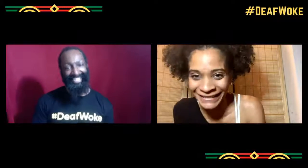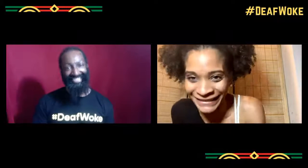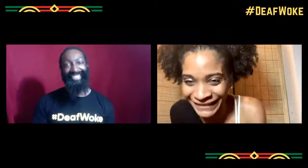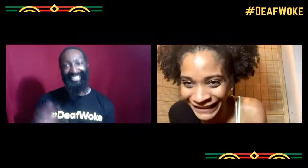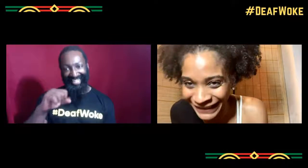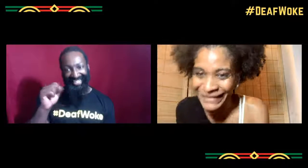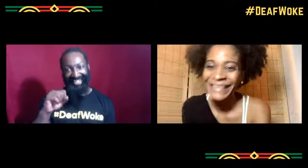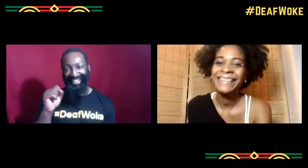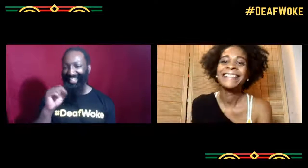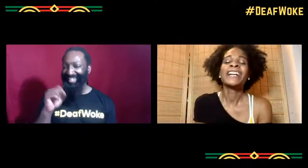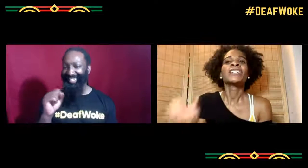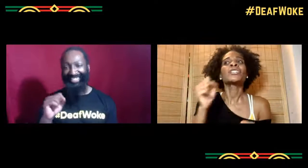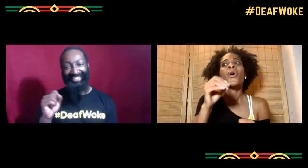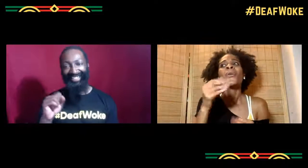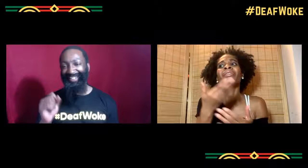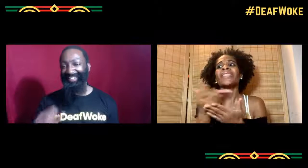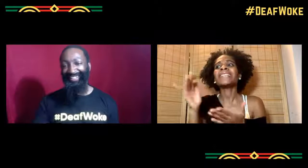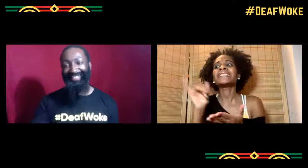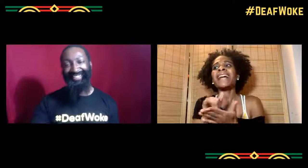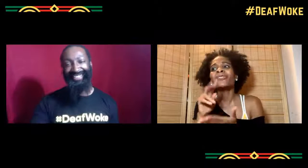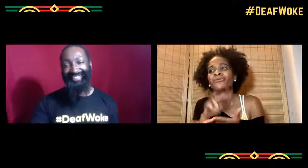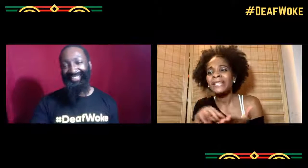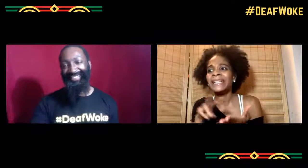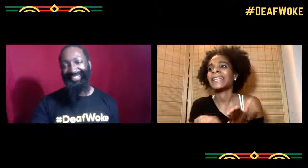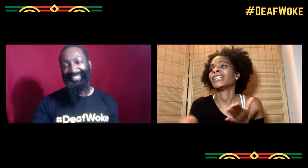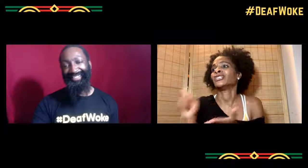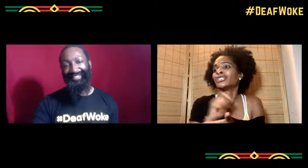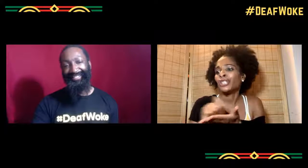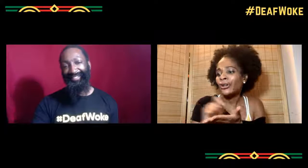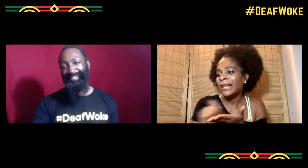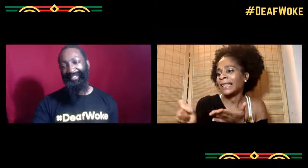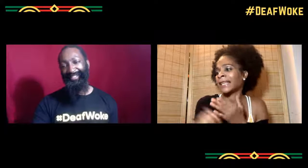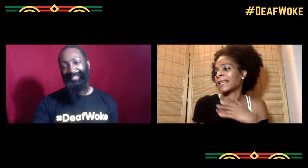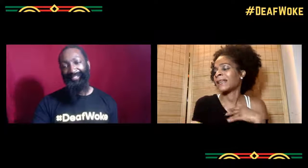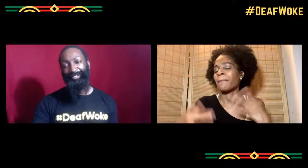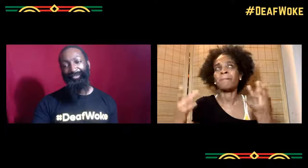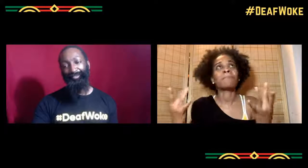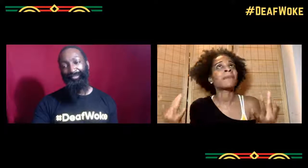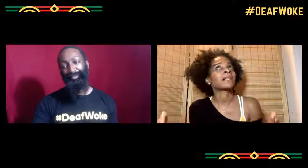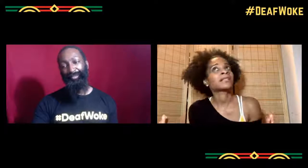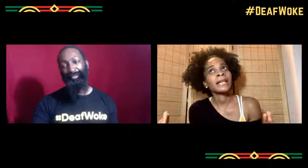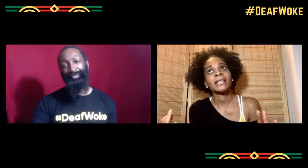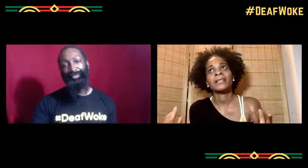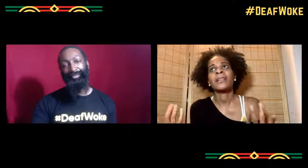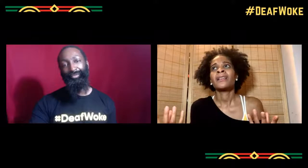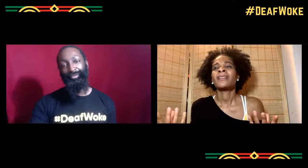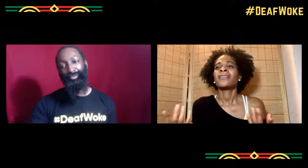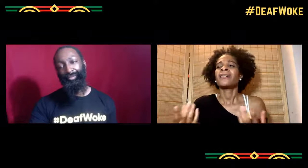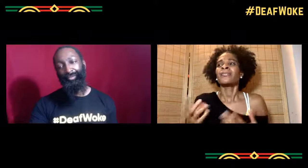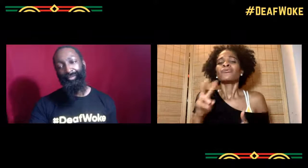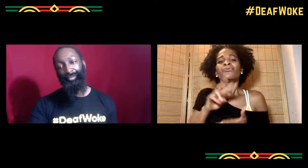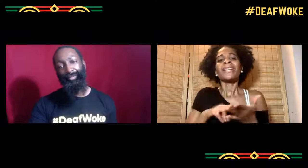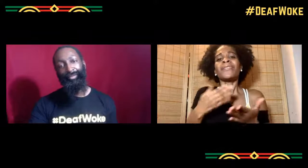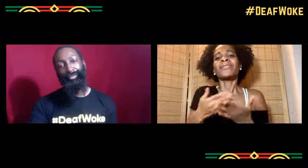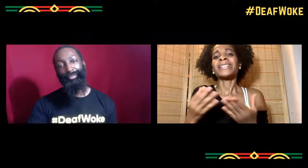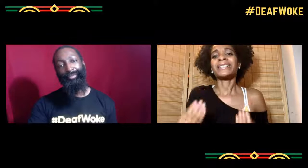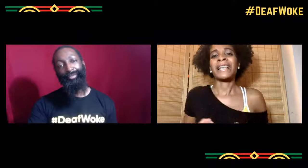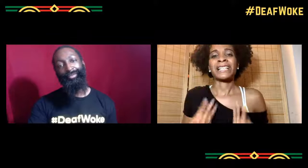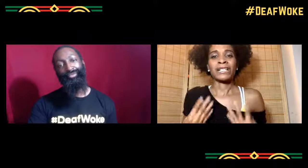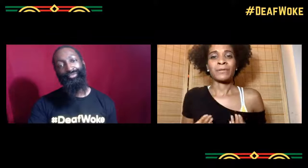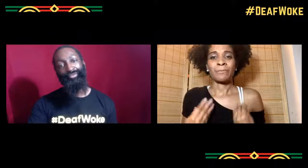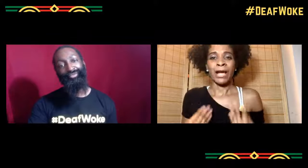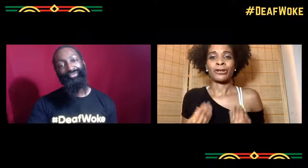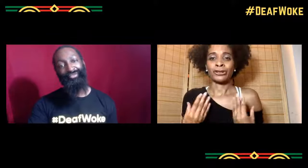I know how, but I'm cooking more. I'm learning more. So yeah, I meditate, I